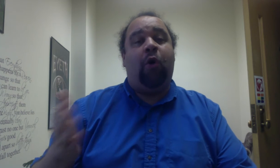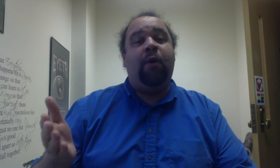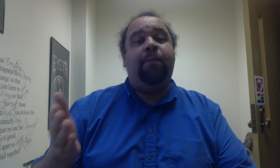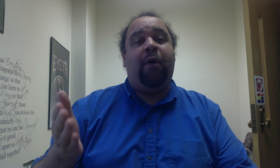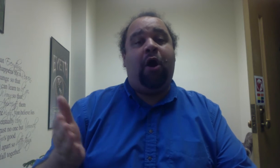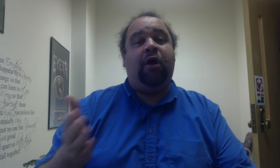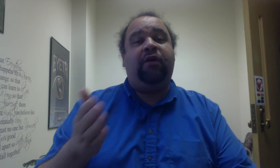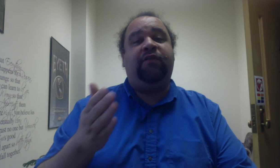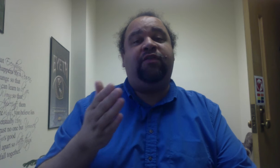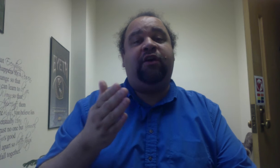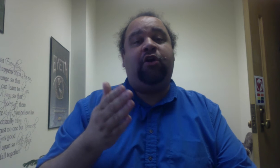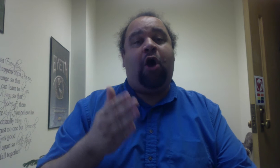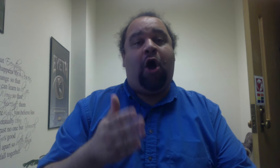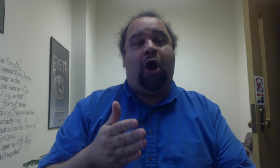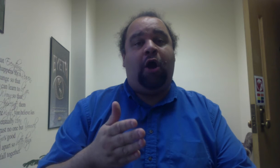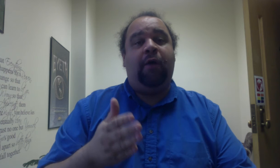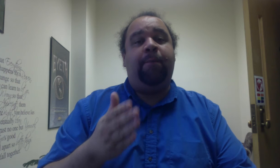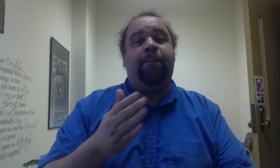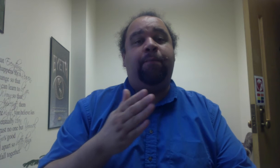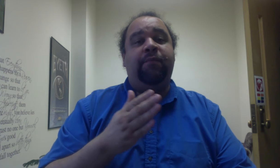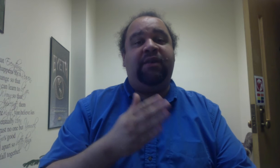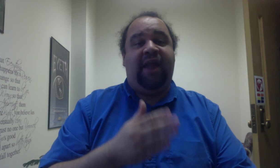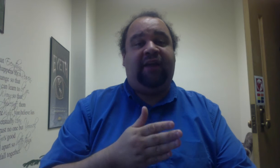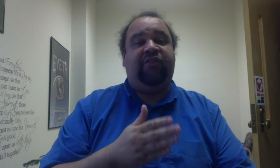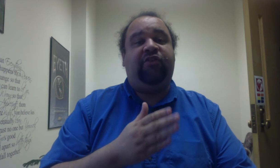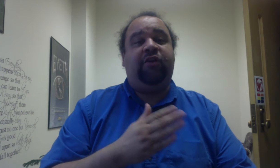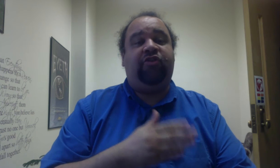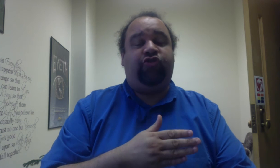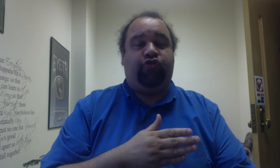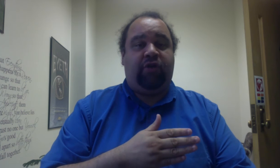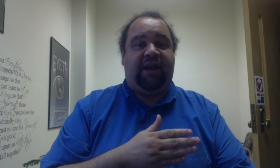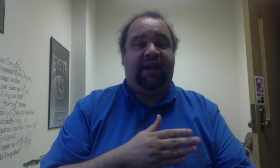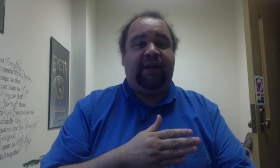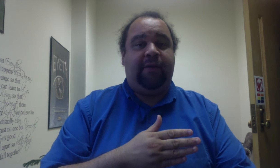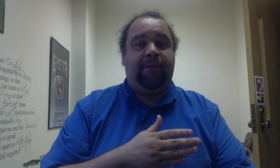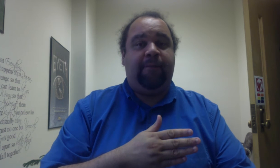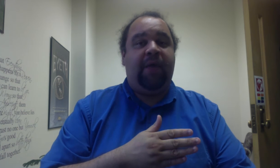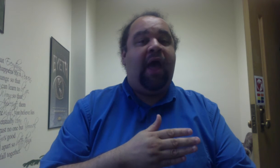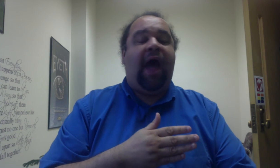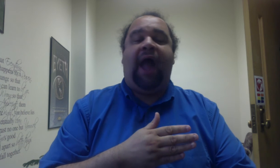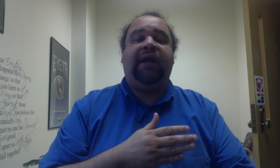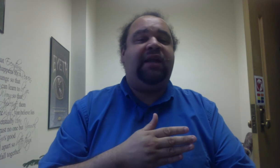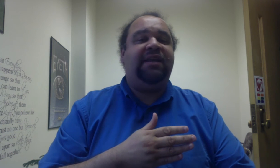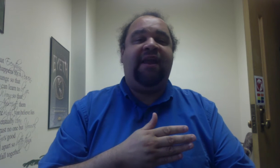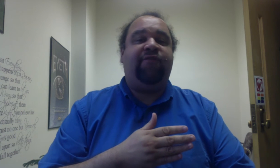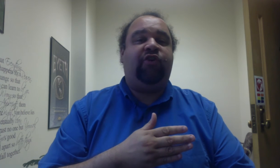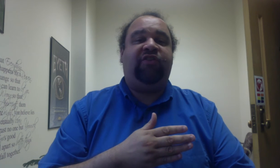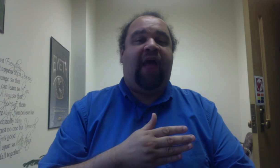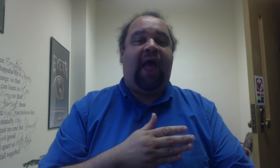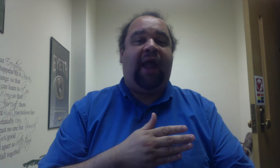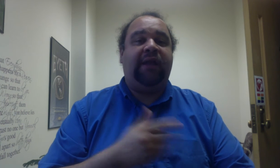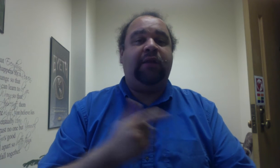and park the car next to the tree, I could never sign